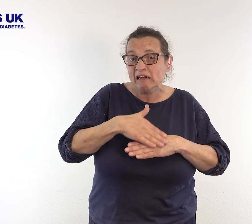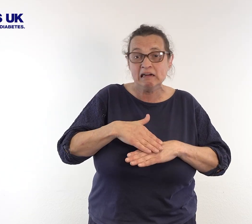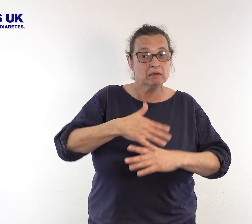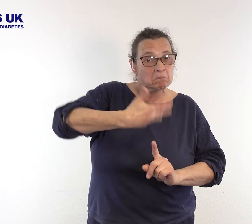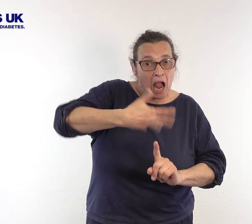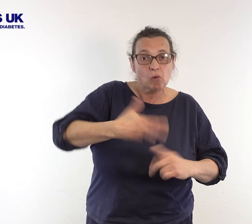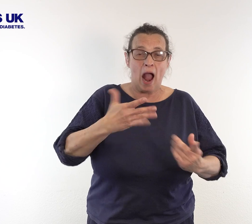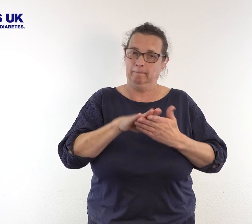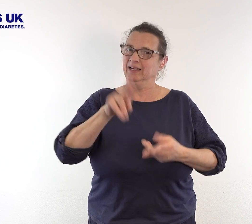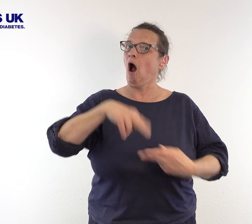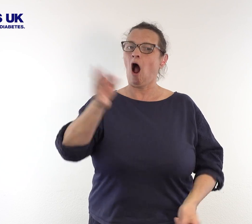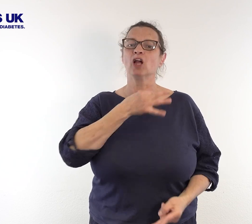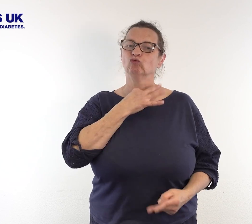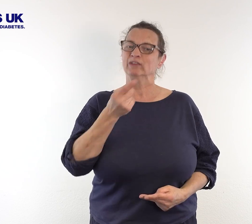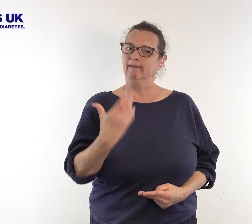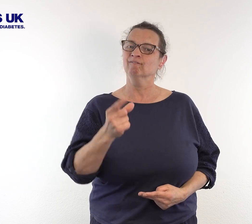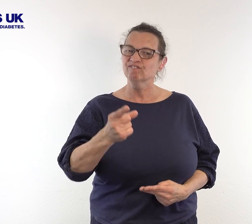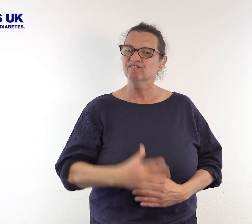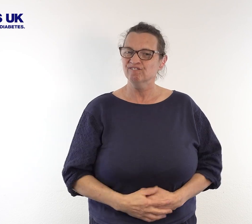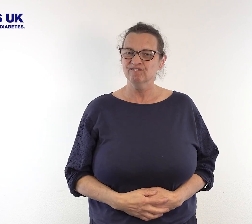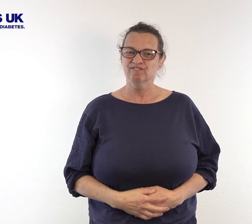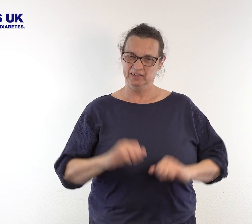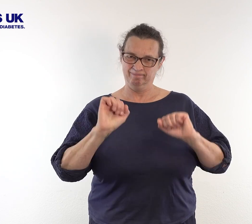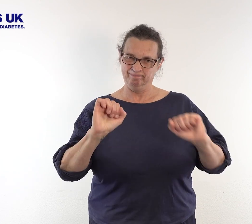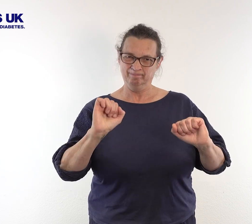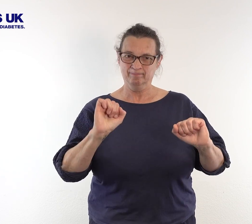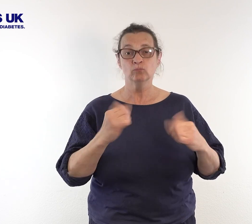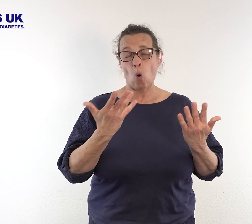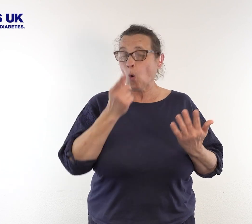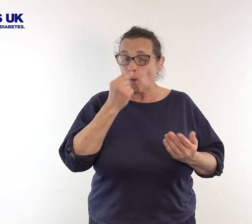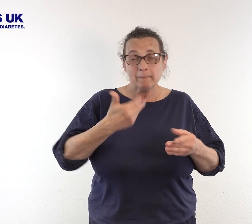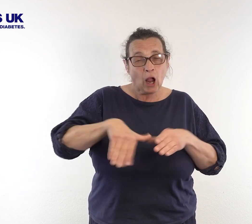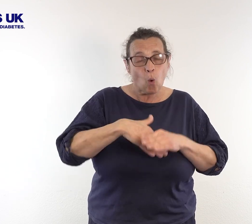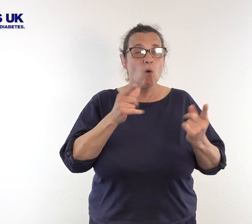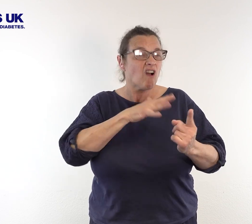because your family history, age, or ethnic background puts you at an increased risk.